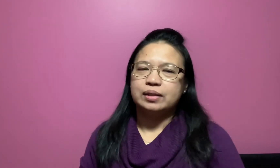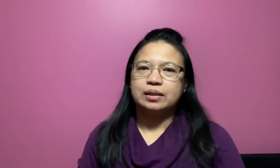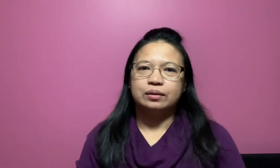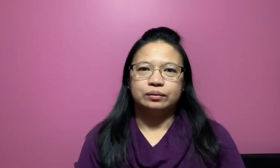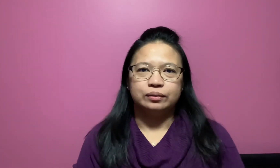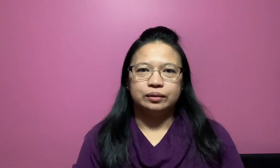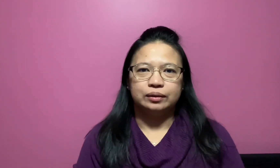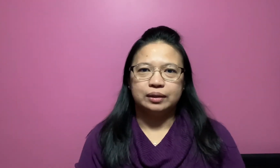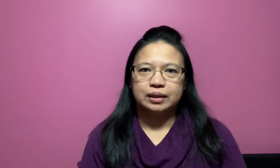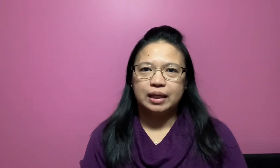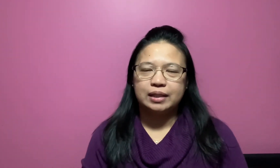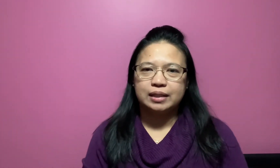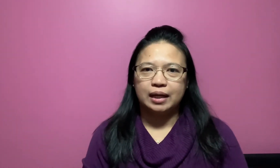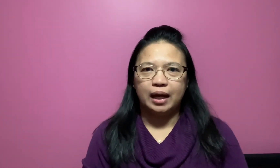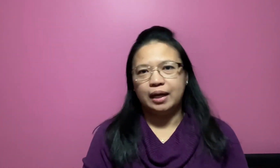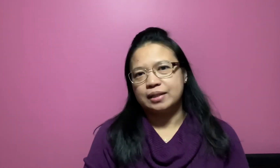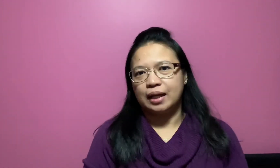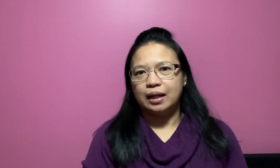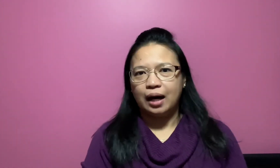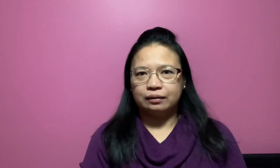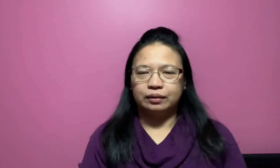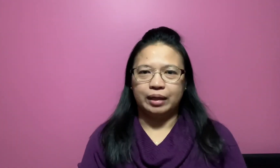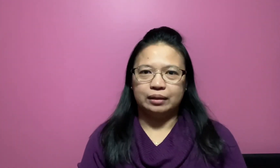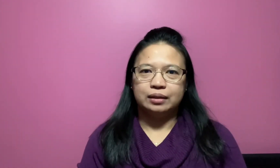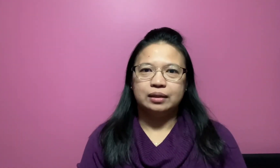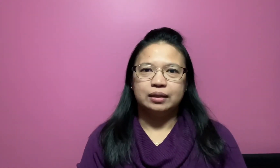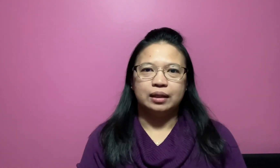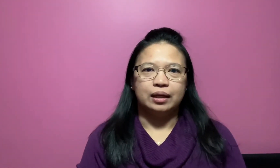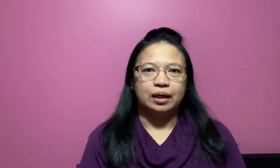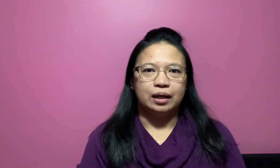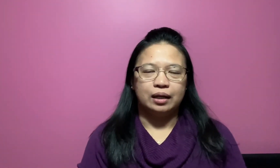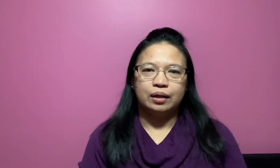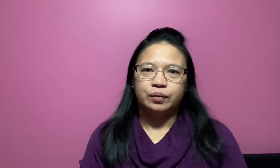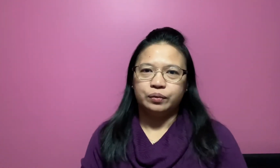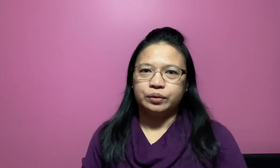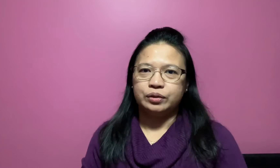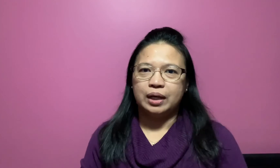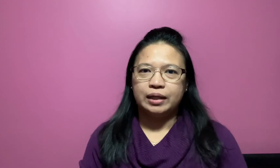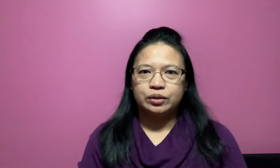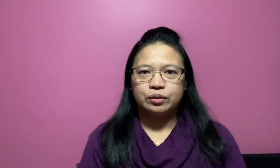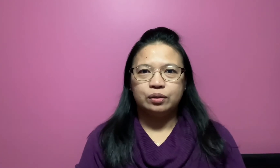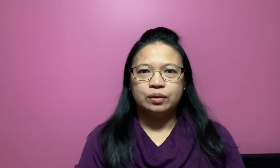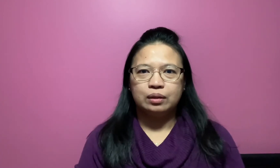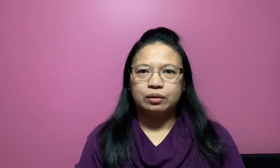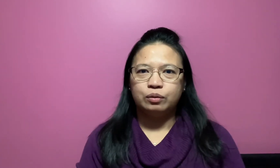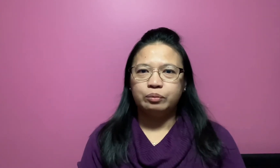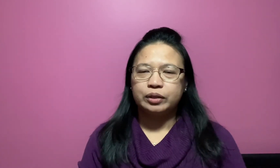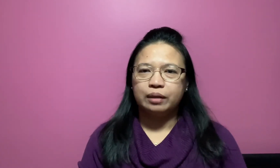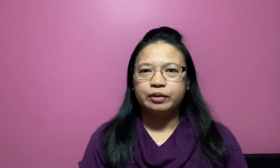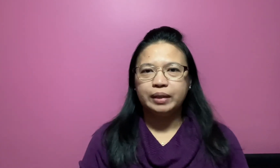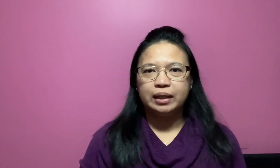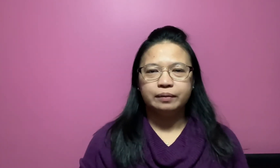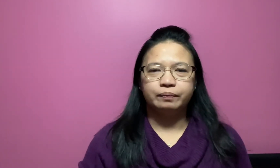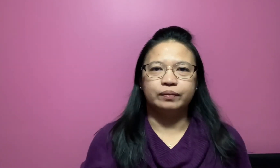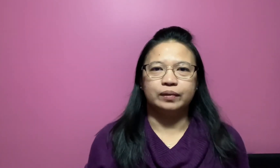so that's the ASL alphabet. Would you like to go along one more time with me?